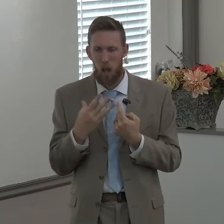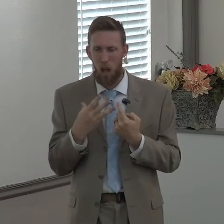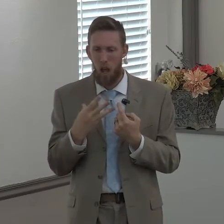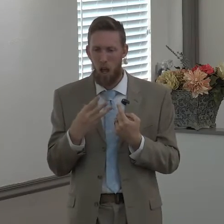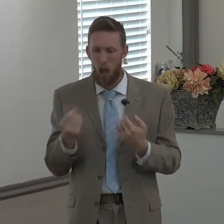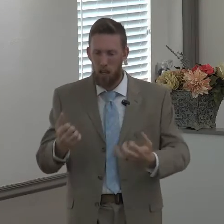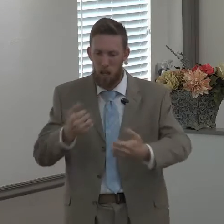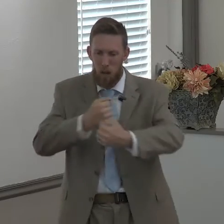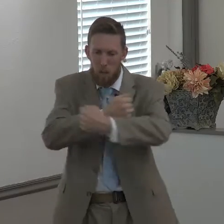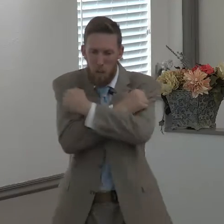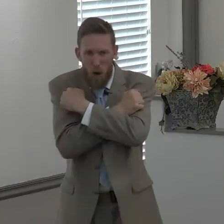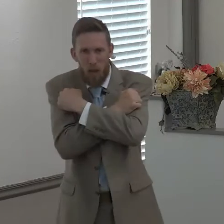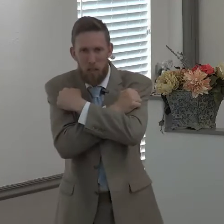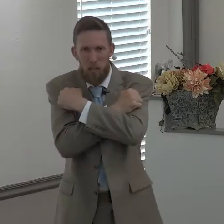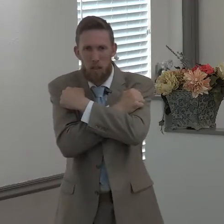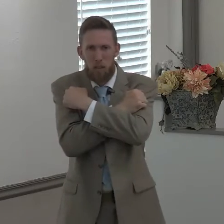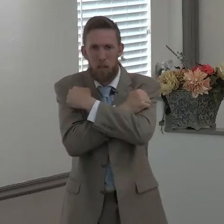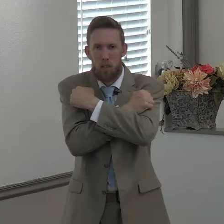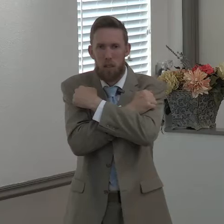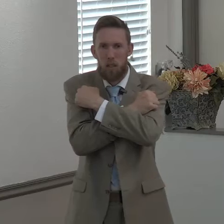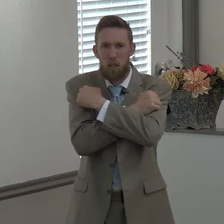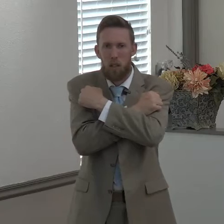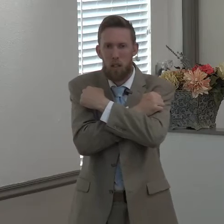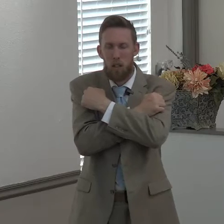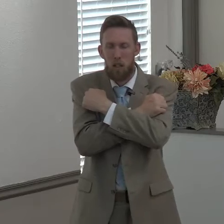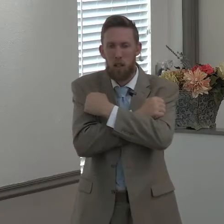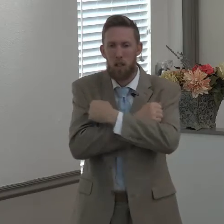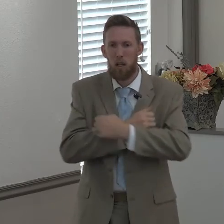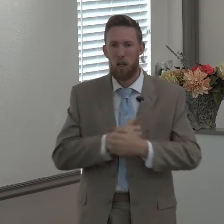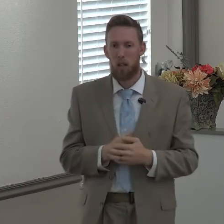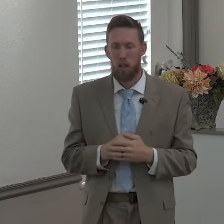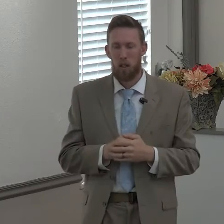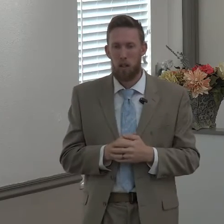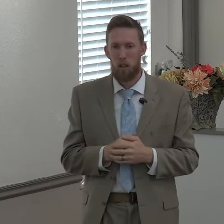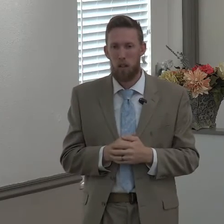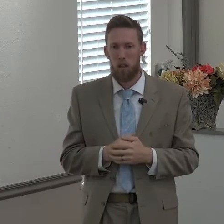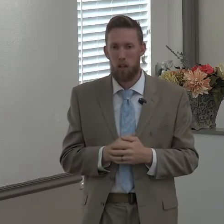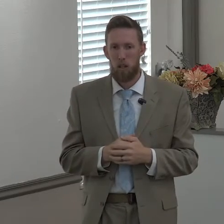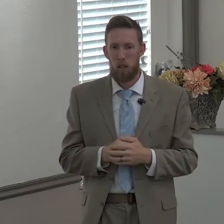Bob just broke down and started crying.